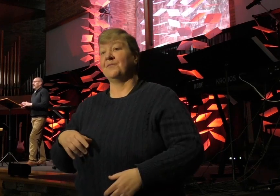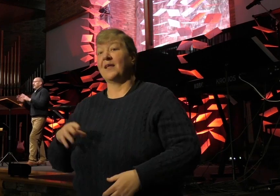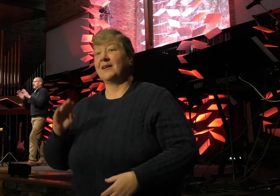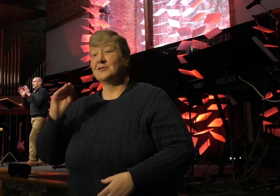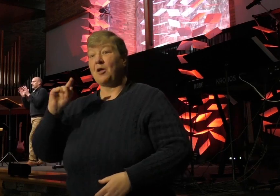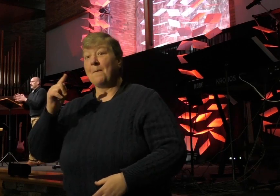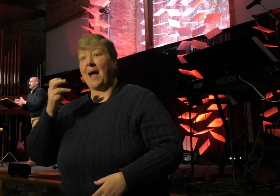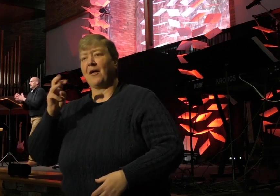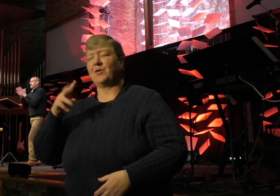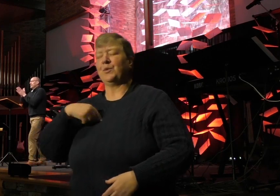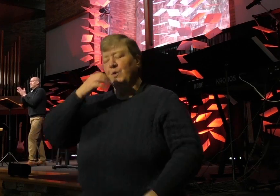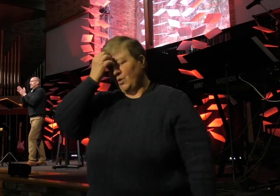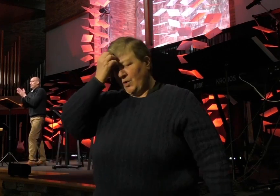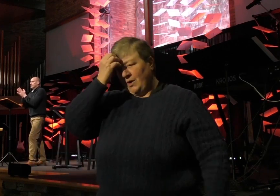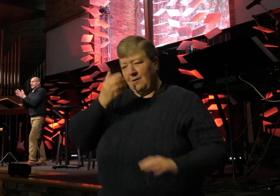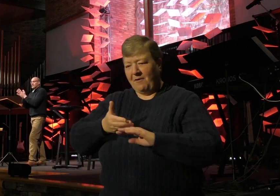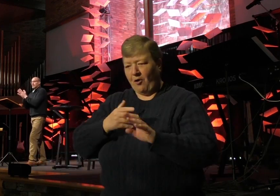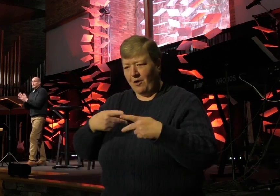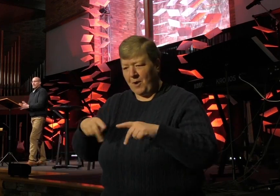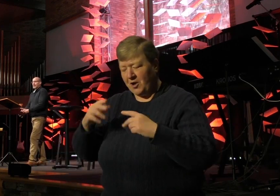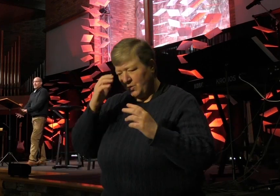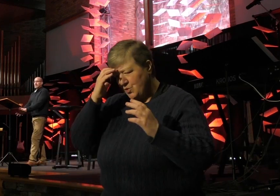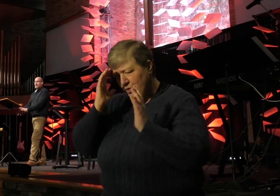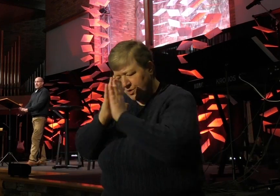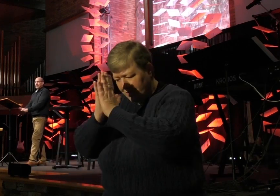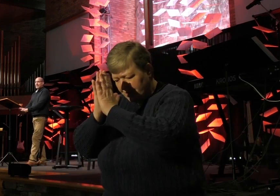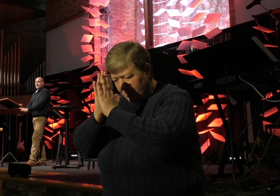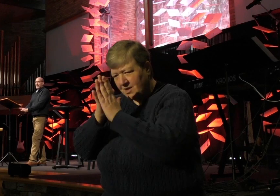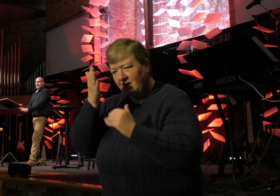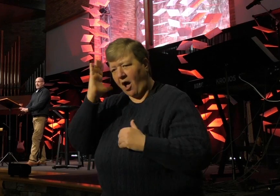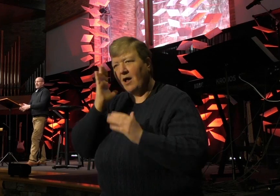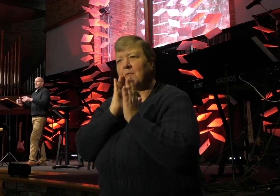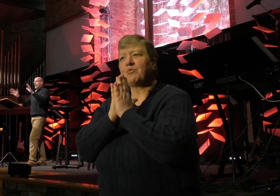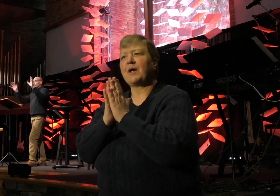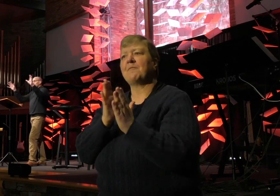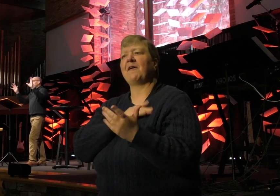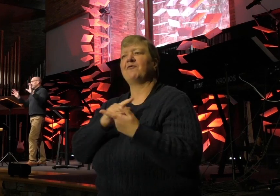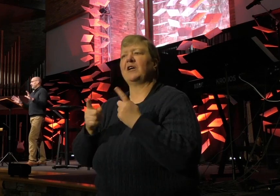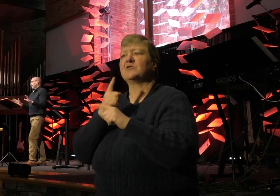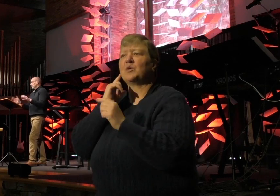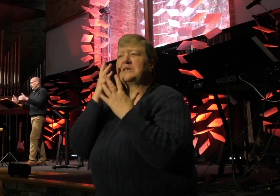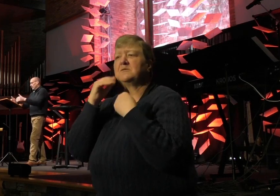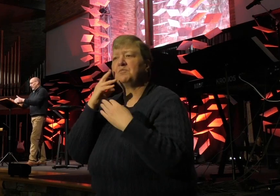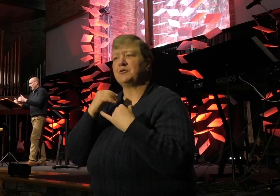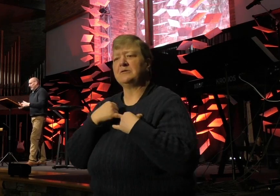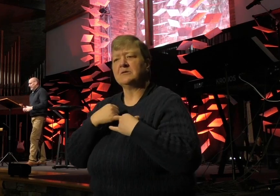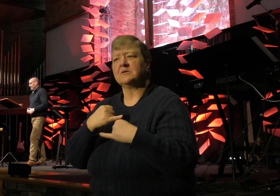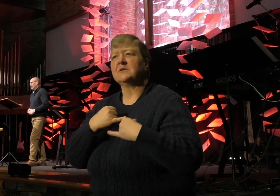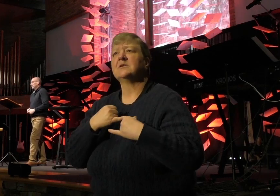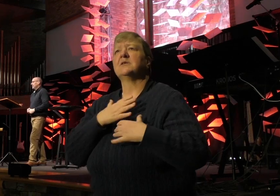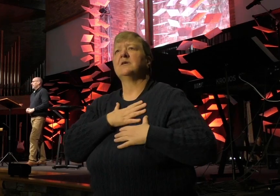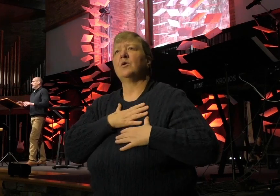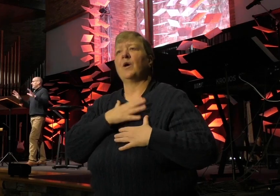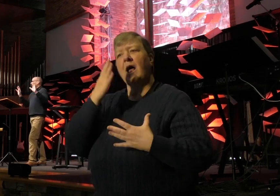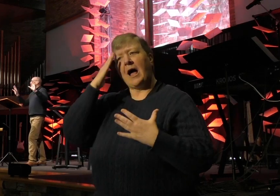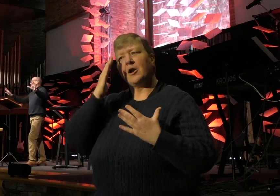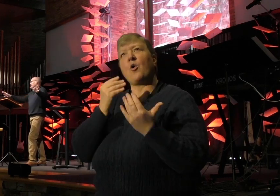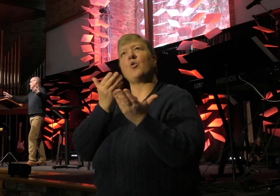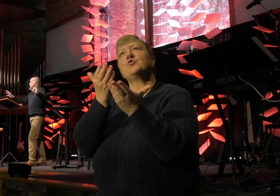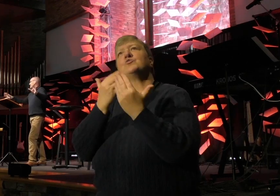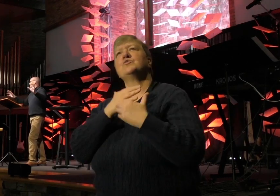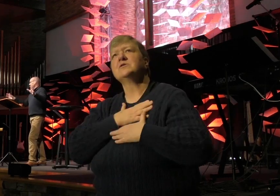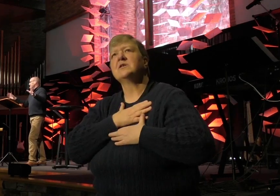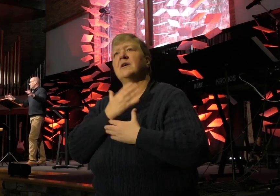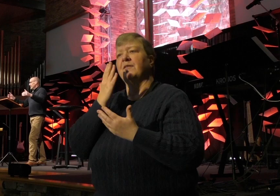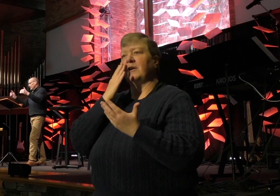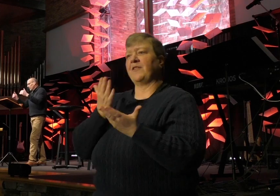begin, God, if only my friends could experience what I've experienced. If only they could know you the way I now know you. If only they